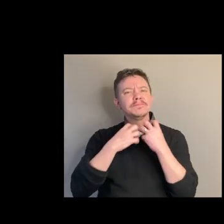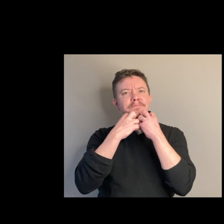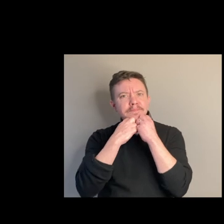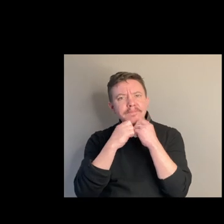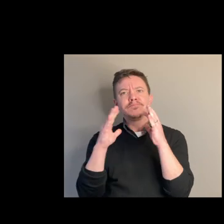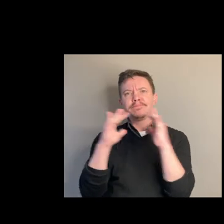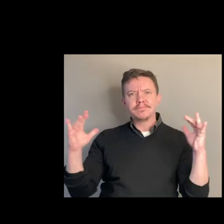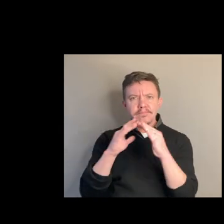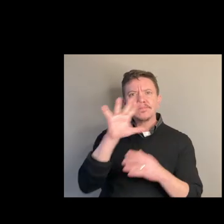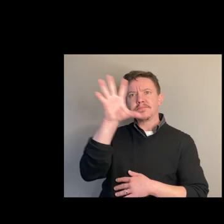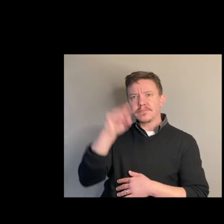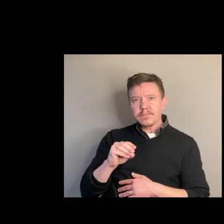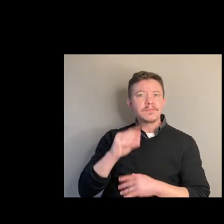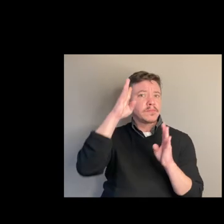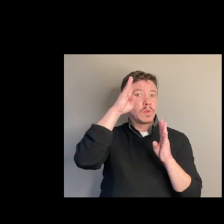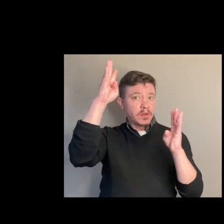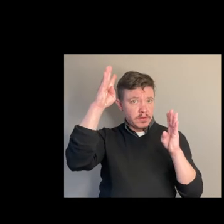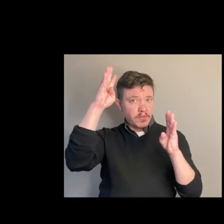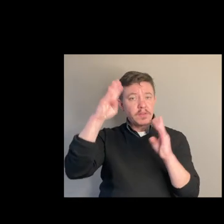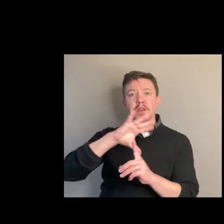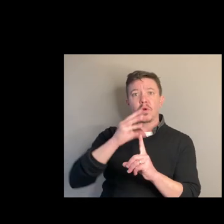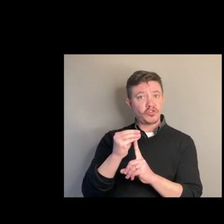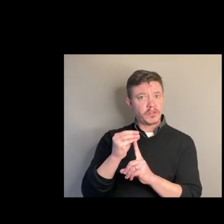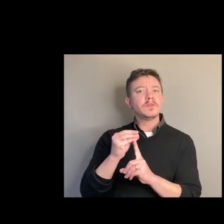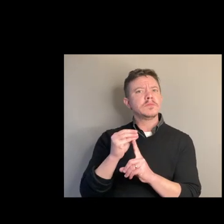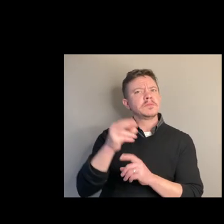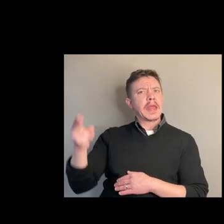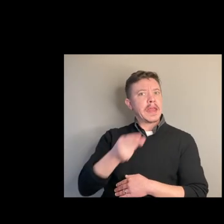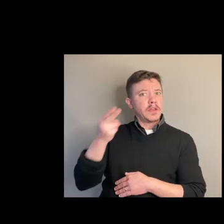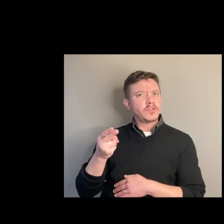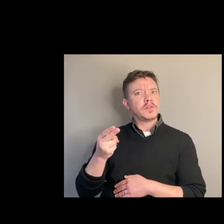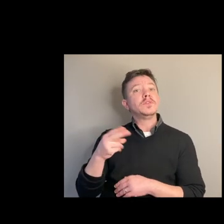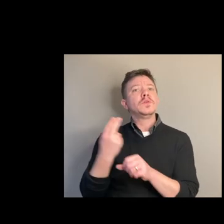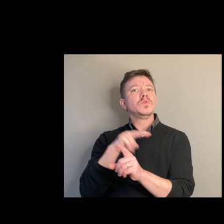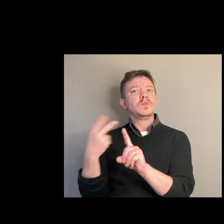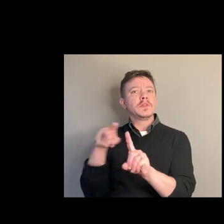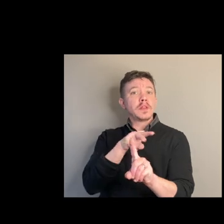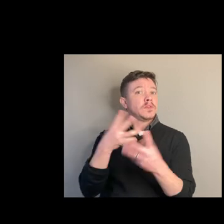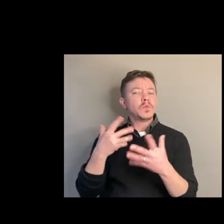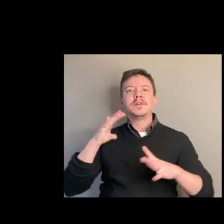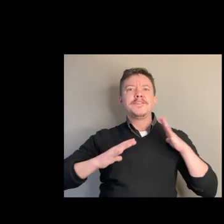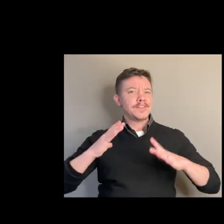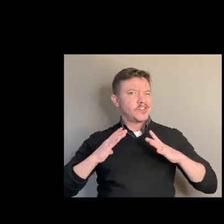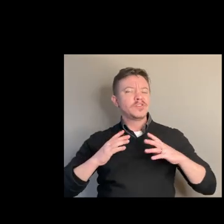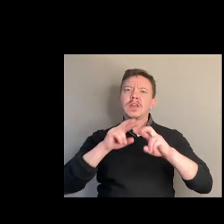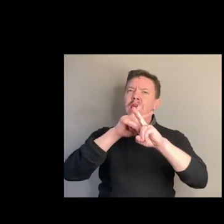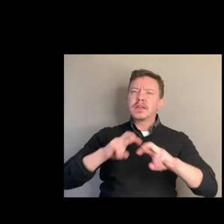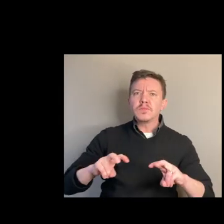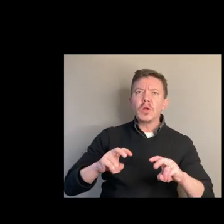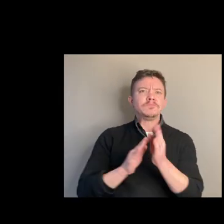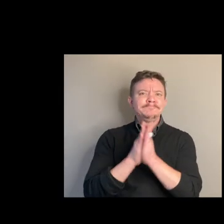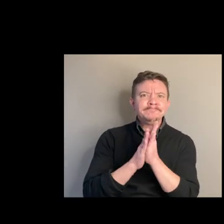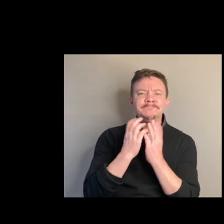the richness and diversity of African creativity, cultures, and histories through the lens of fashion, and explores